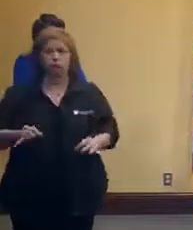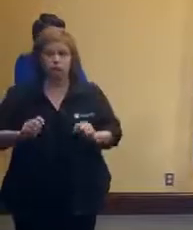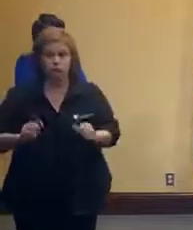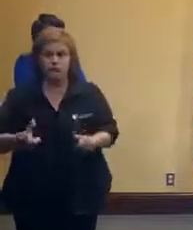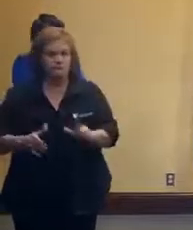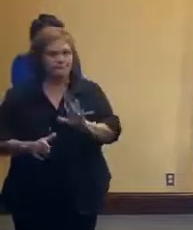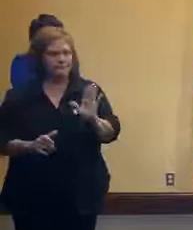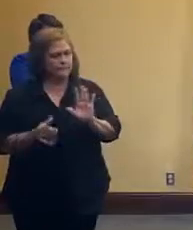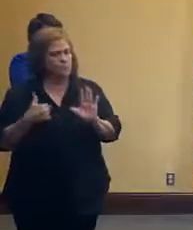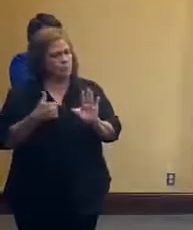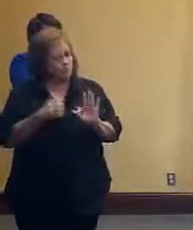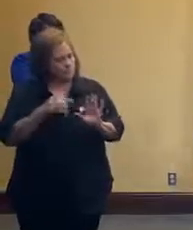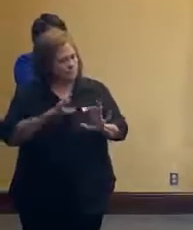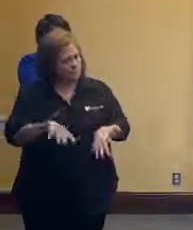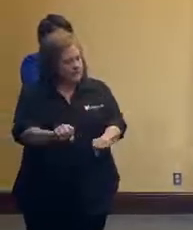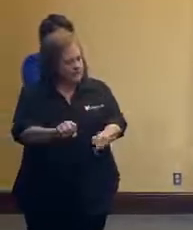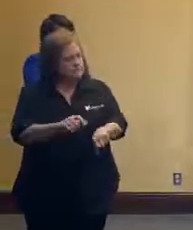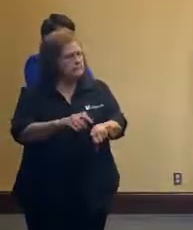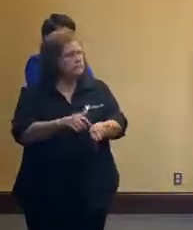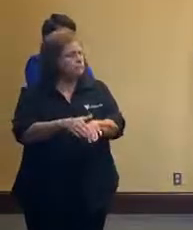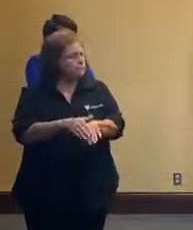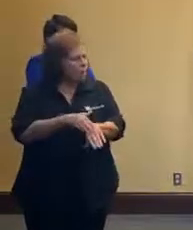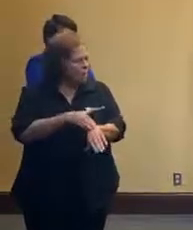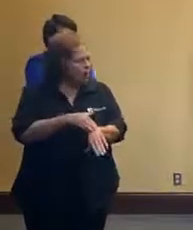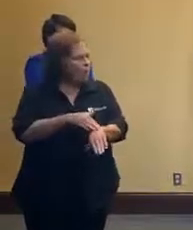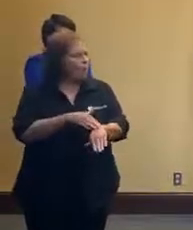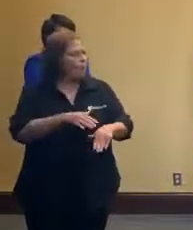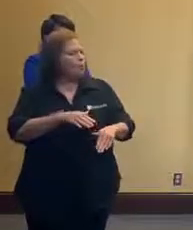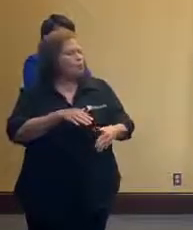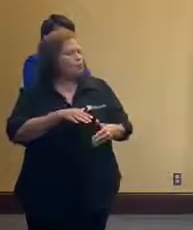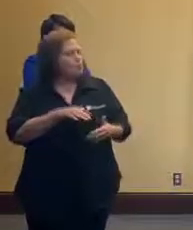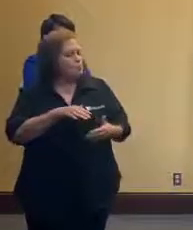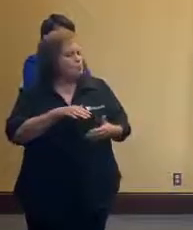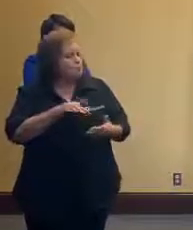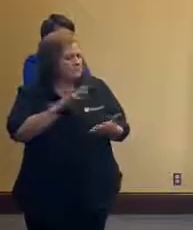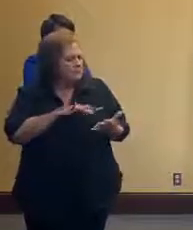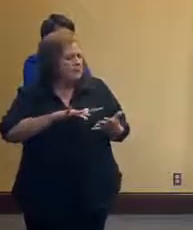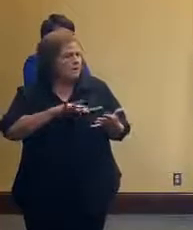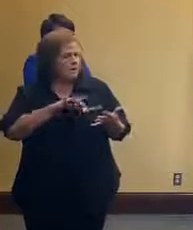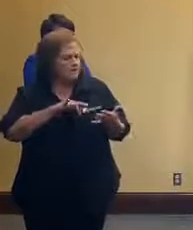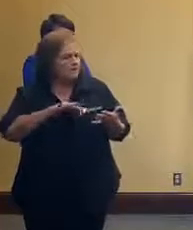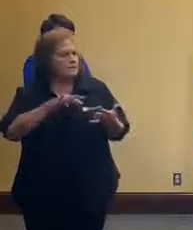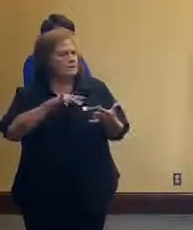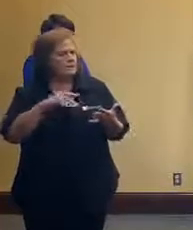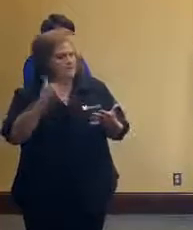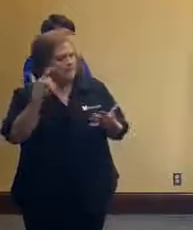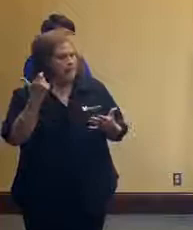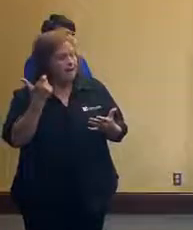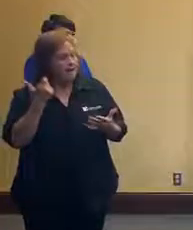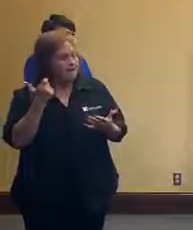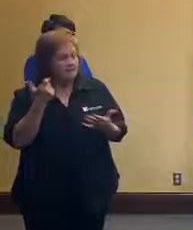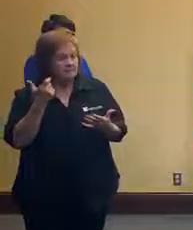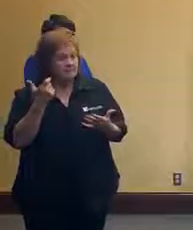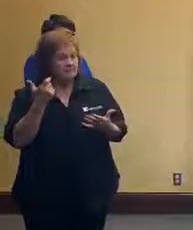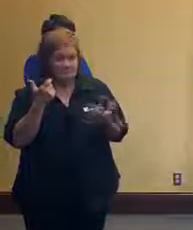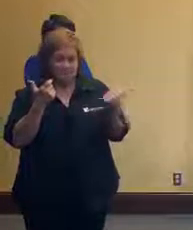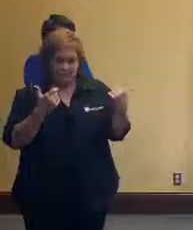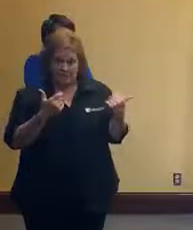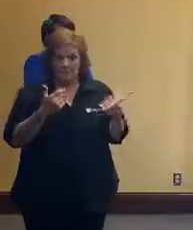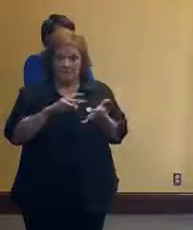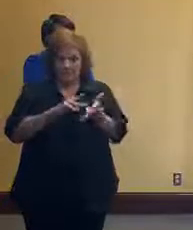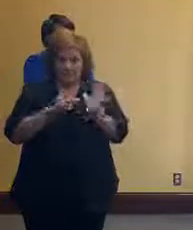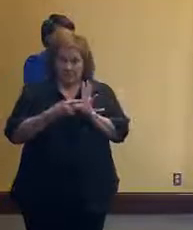is one of the reasons that we wanted to take the important time necessary, because this will mean augmentation